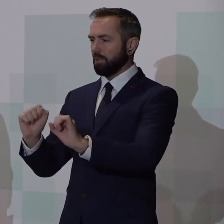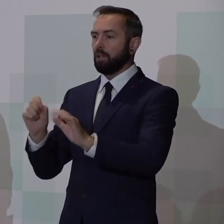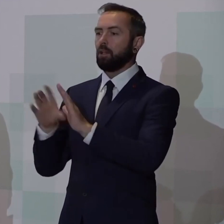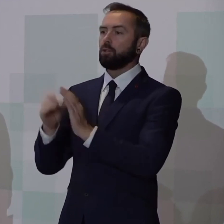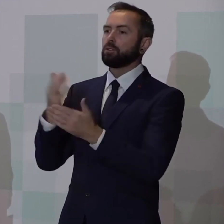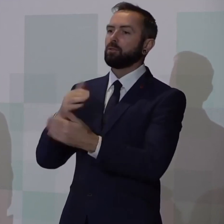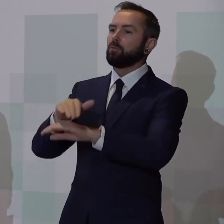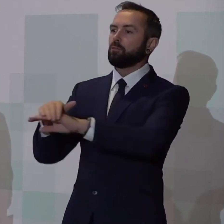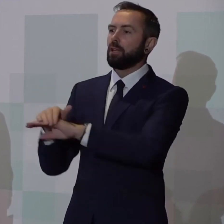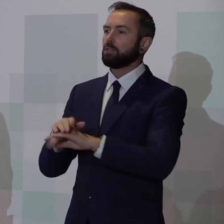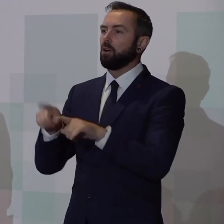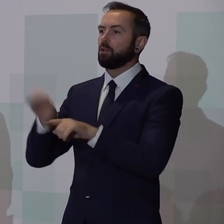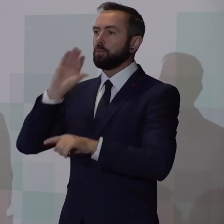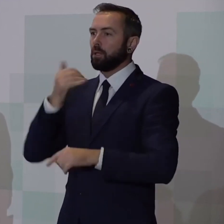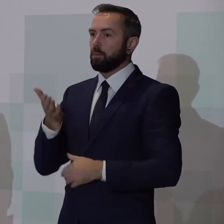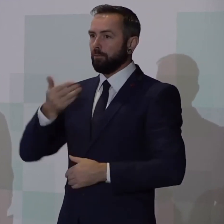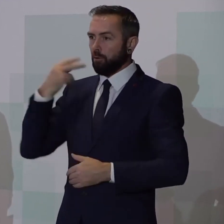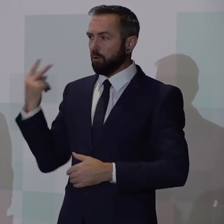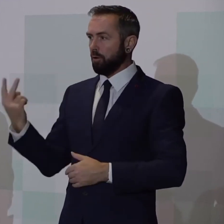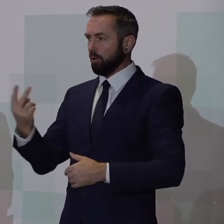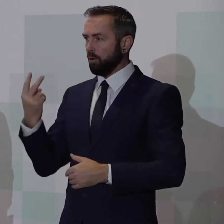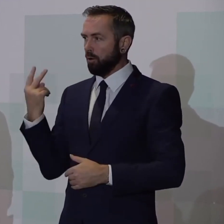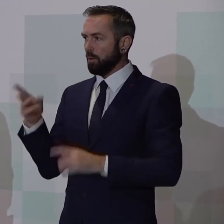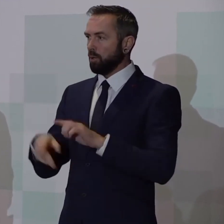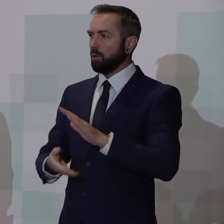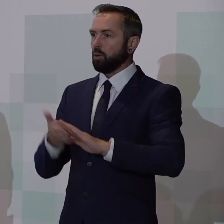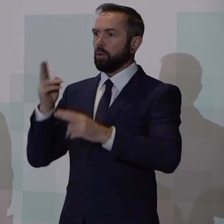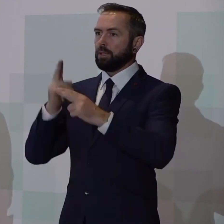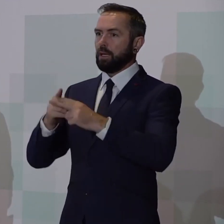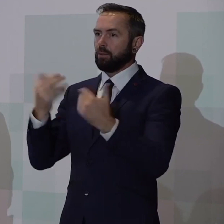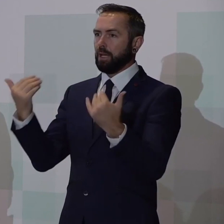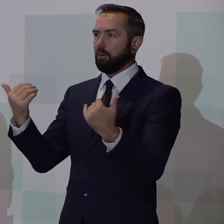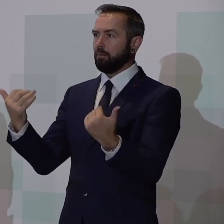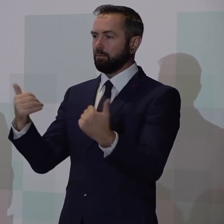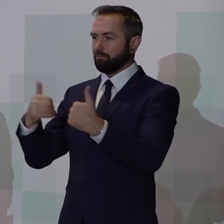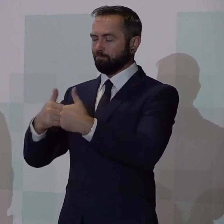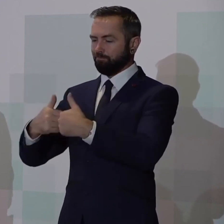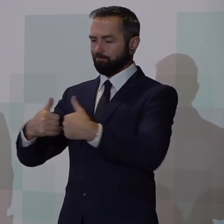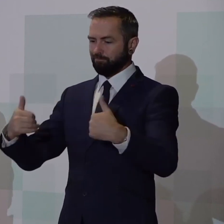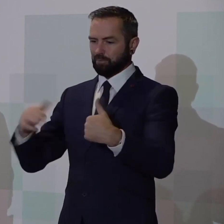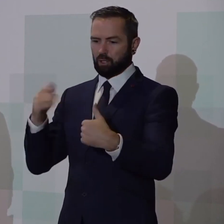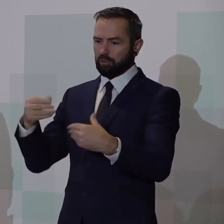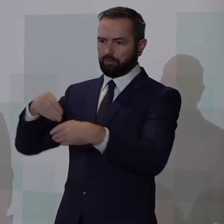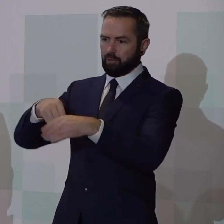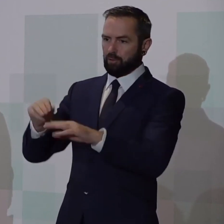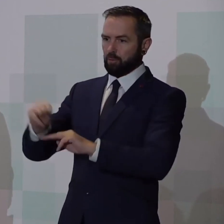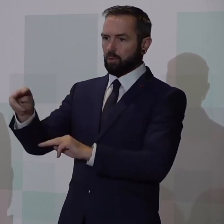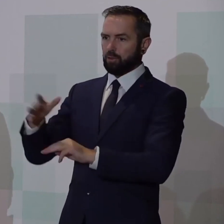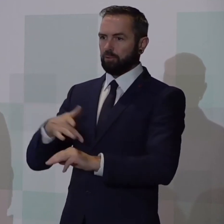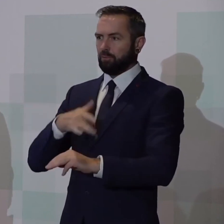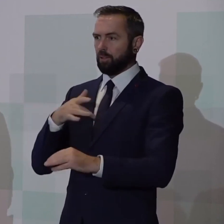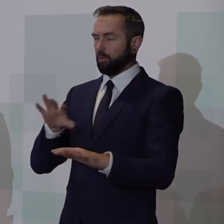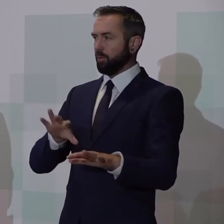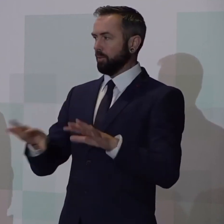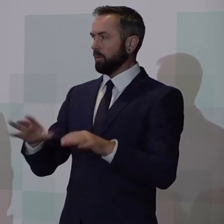and your circle also, because you were once part of a couple that went down, that's no longer part of the piece. To complete another mess, you become no